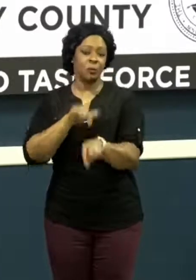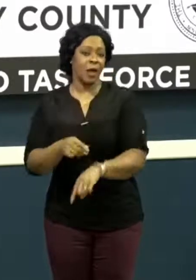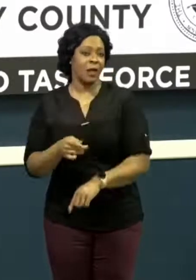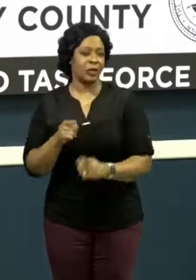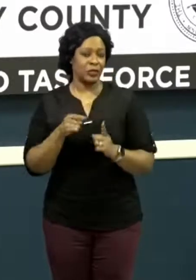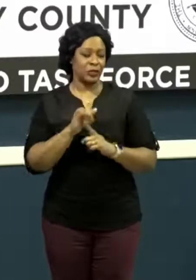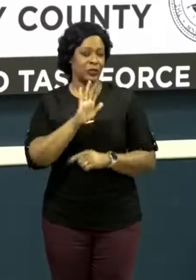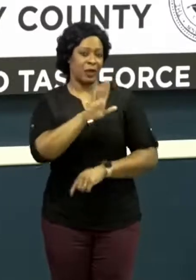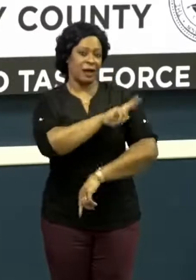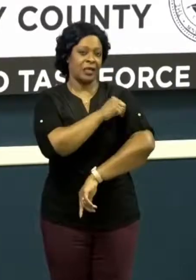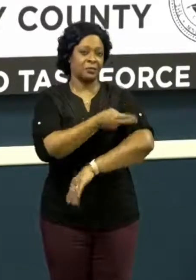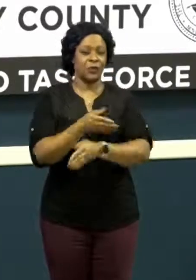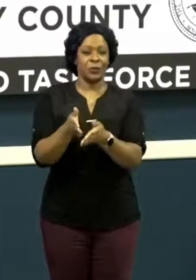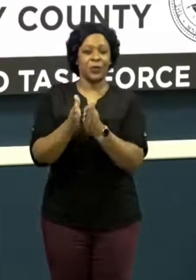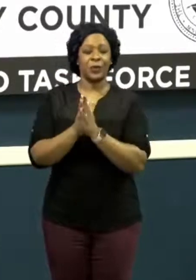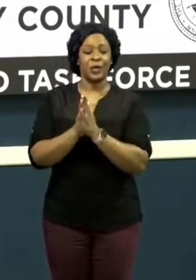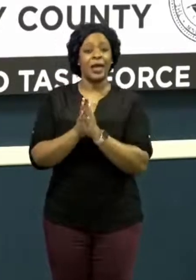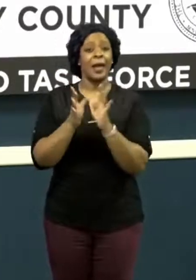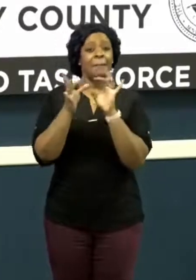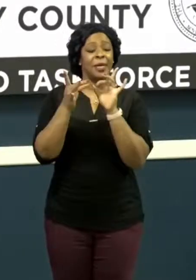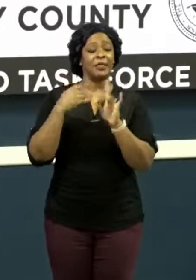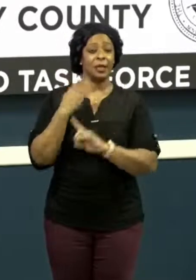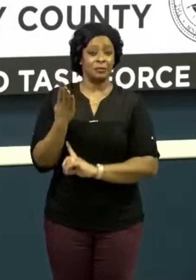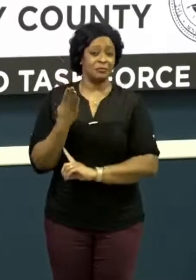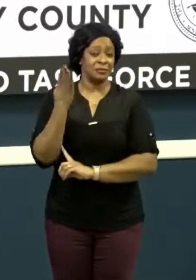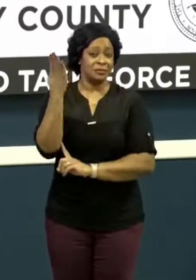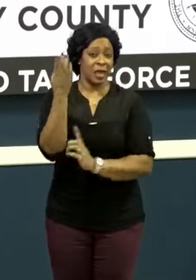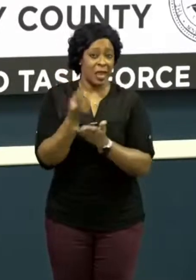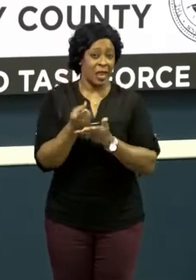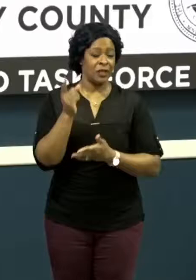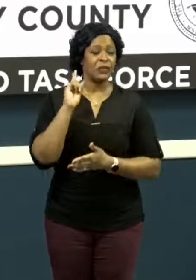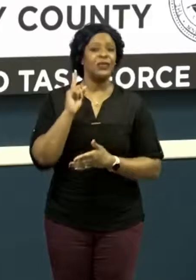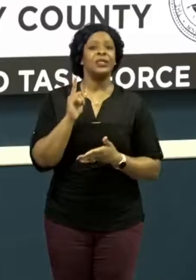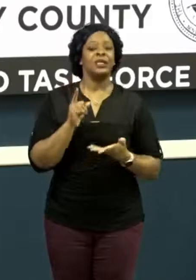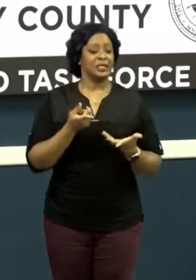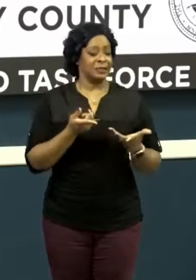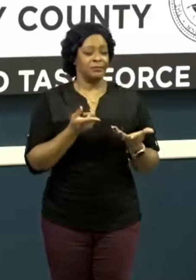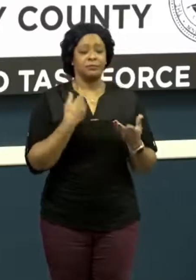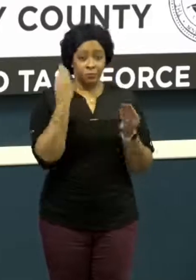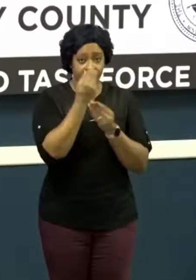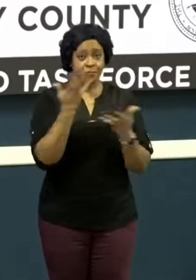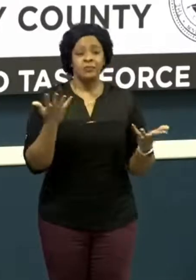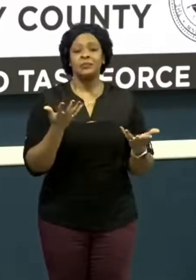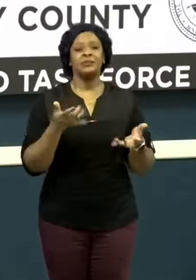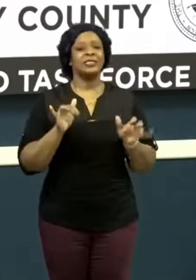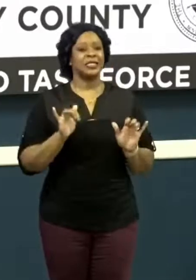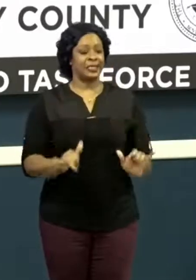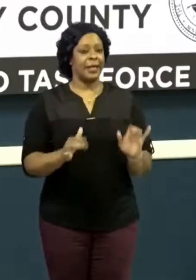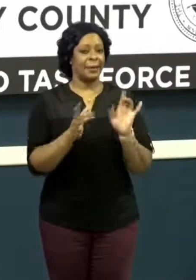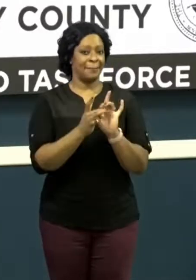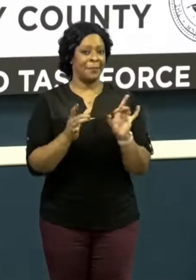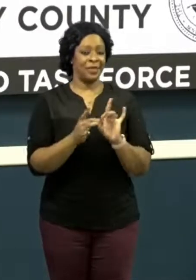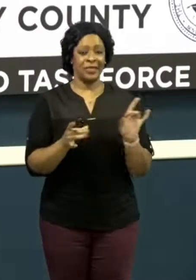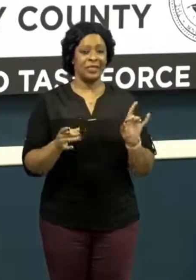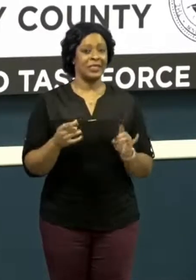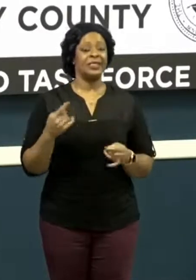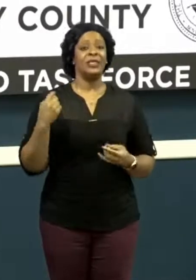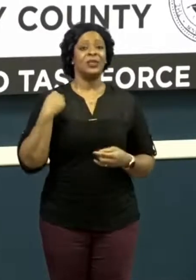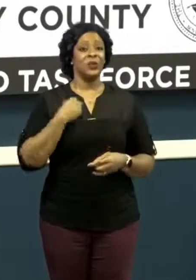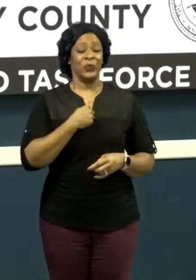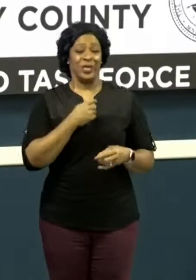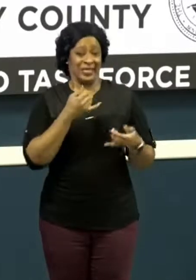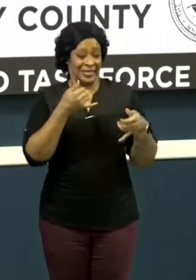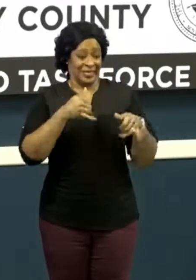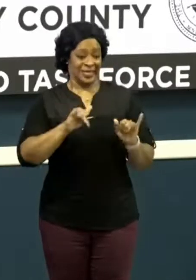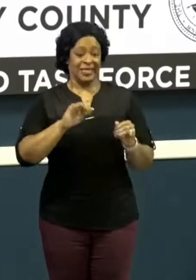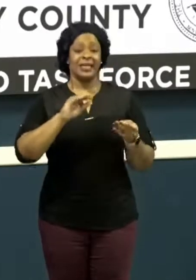But the message I sent last week is still true today. While we didn't quite get to the number of hospitalizations